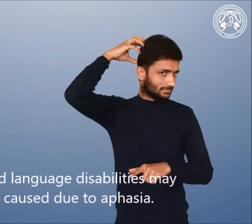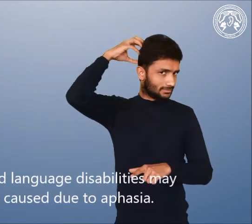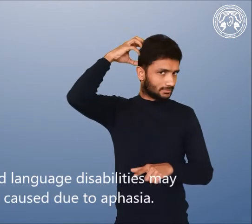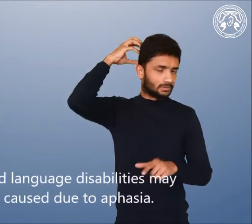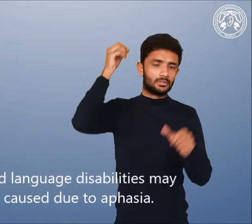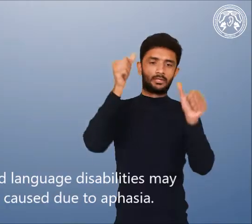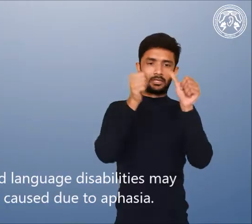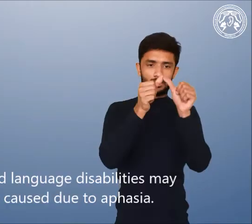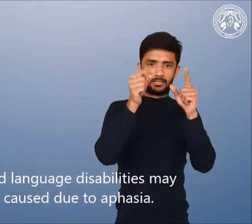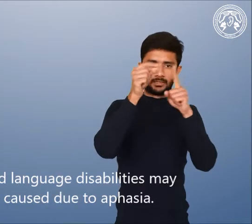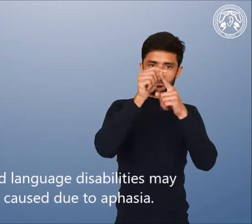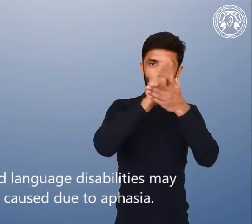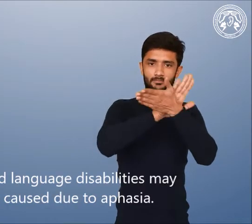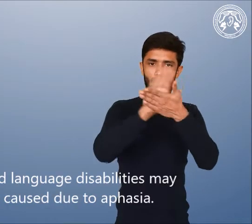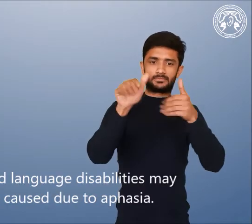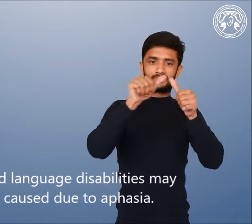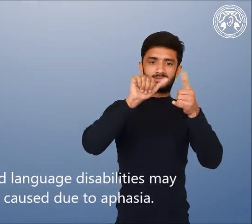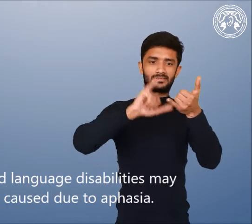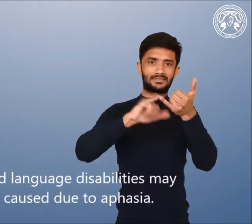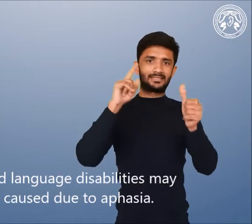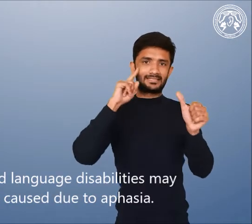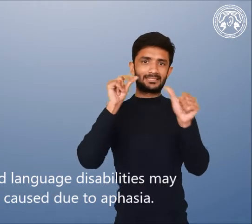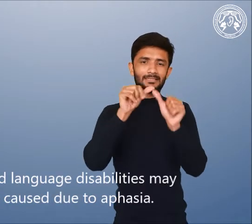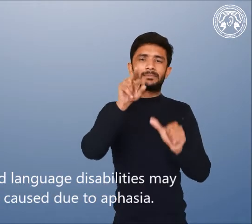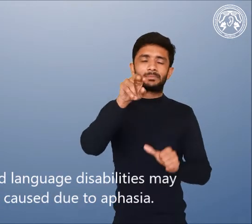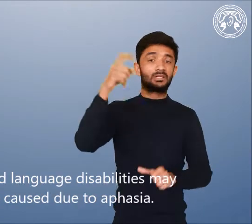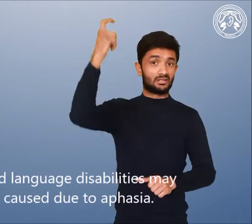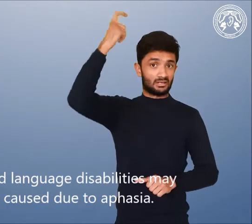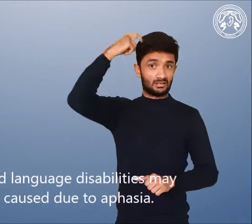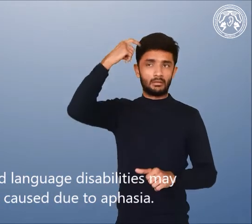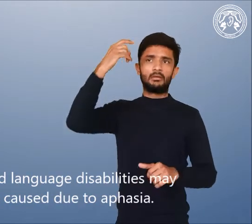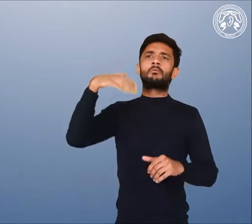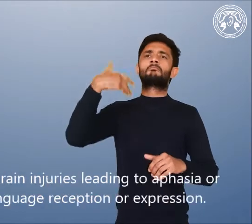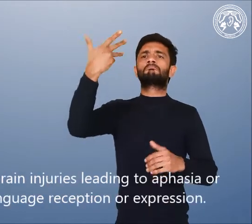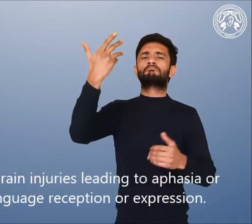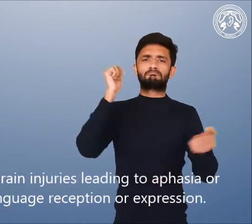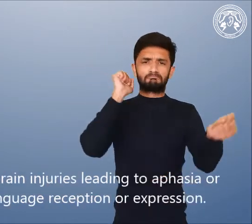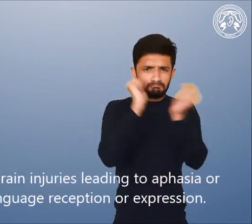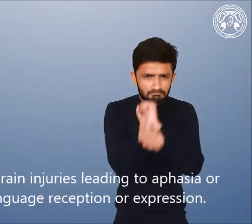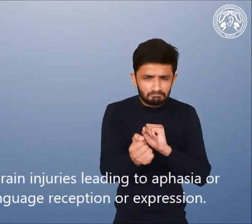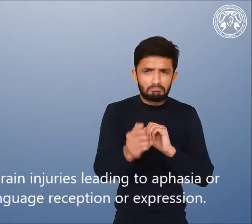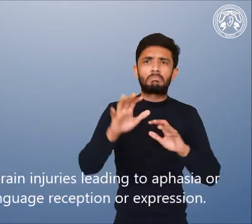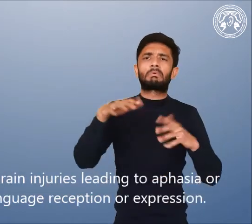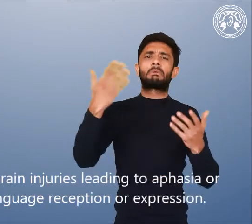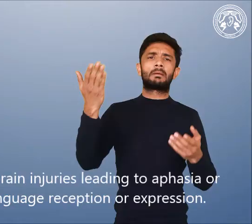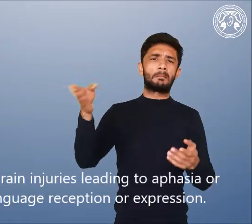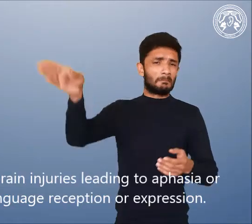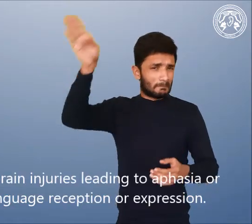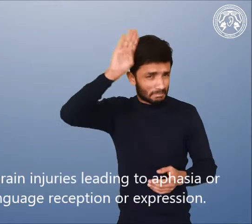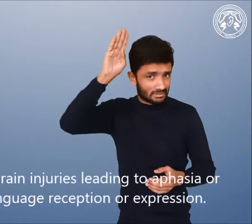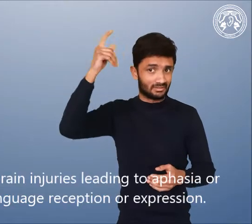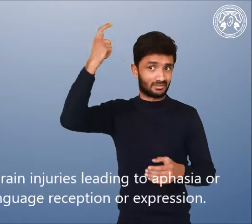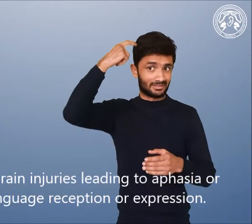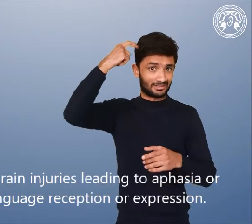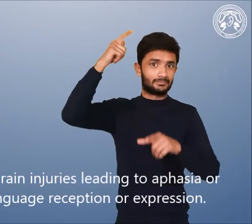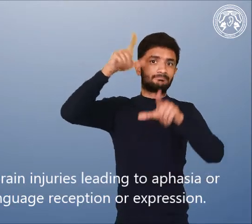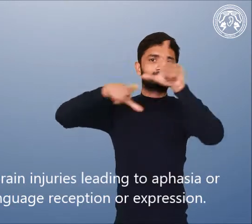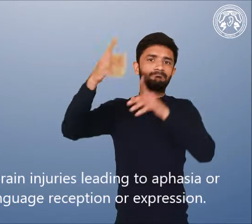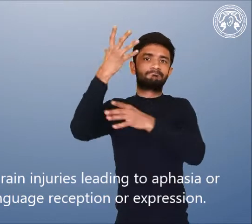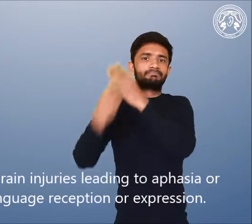Speech and language disabilities may also be caused due to aphasia. There might be brain injuries leading to aphasia or problems